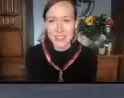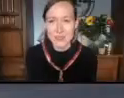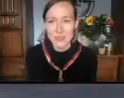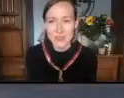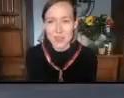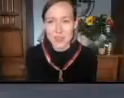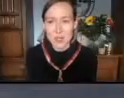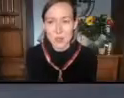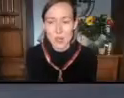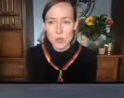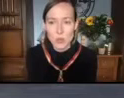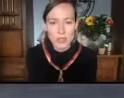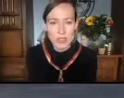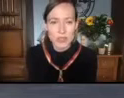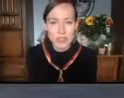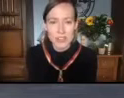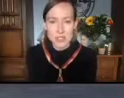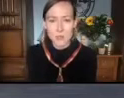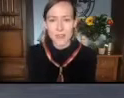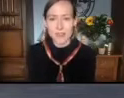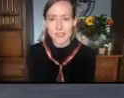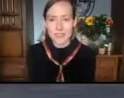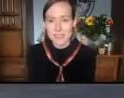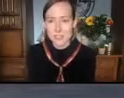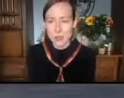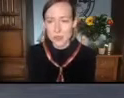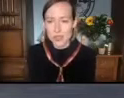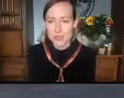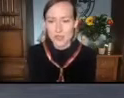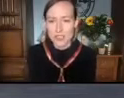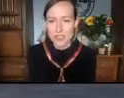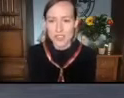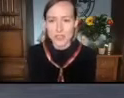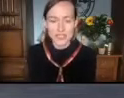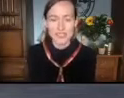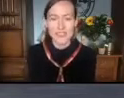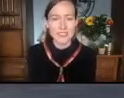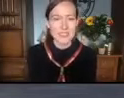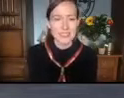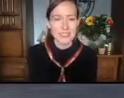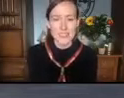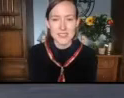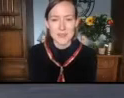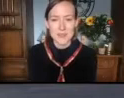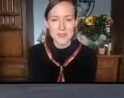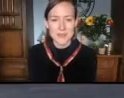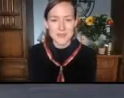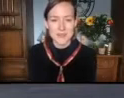here? What word do you think I spelled? See who can figure it out.